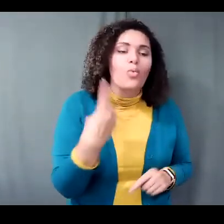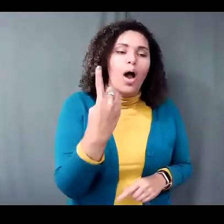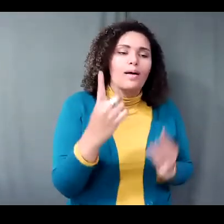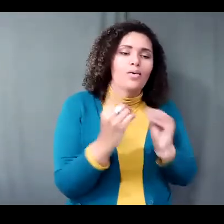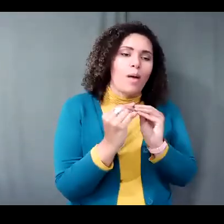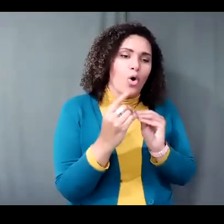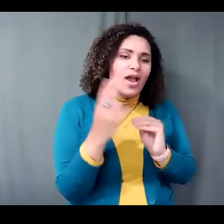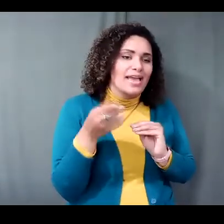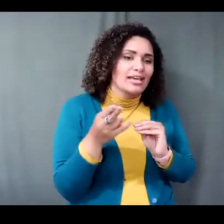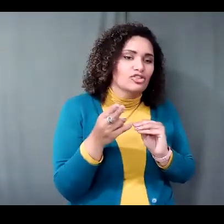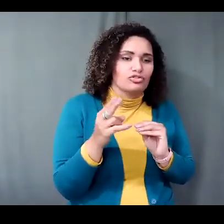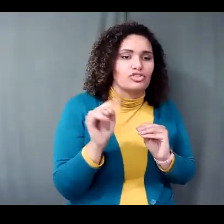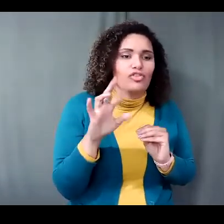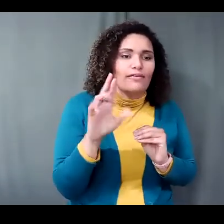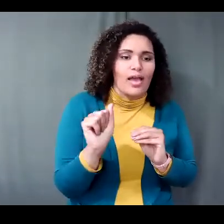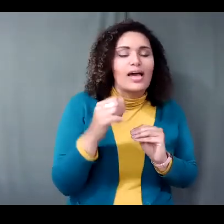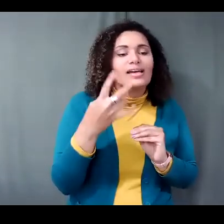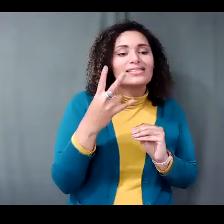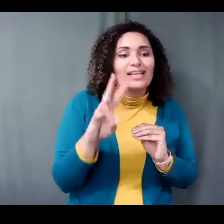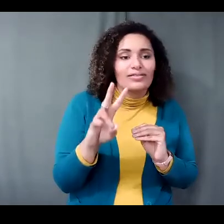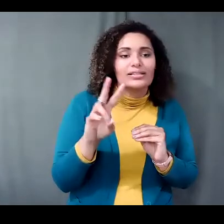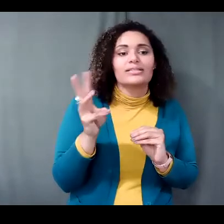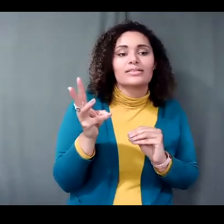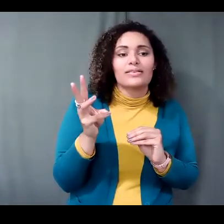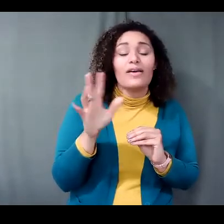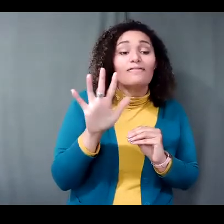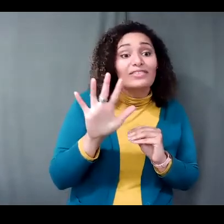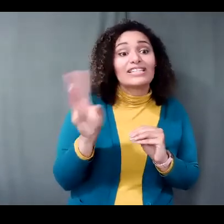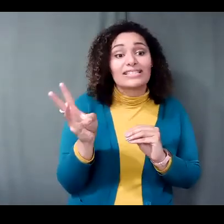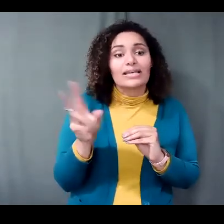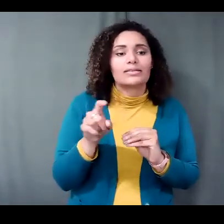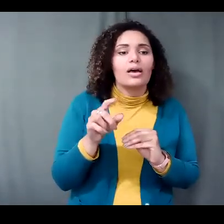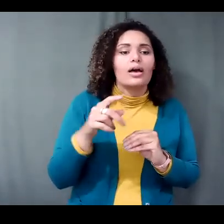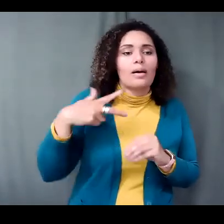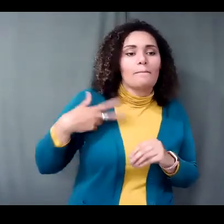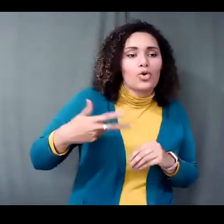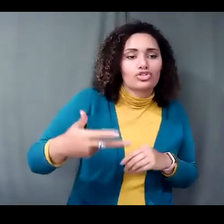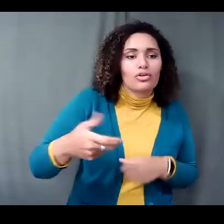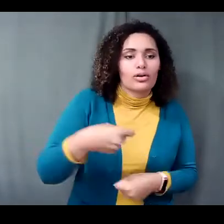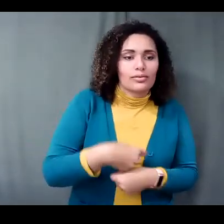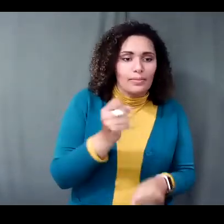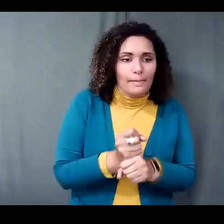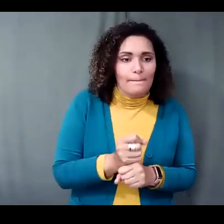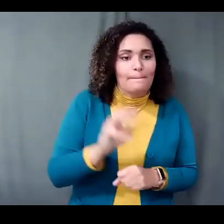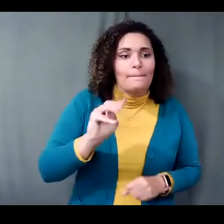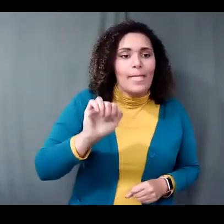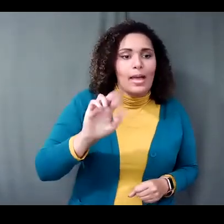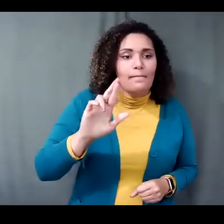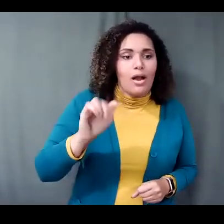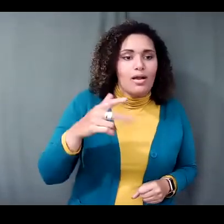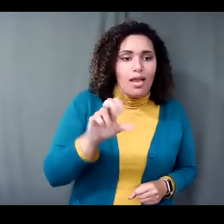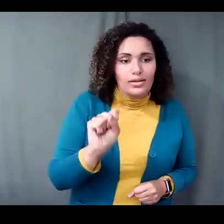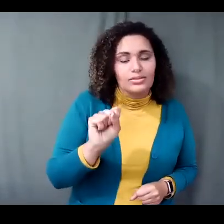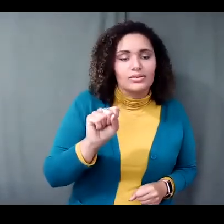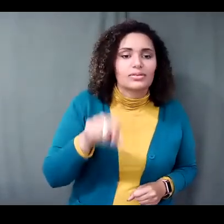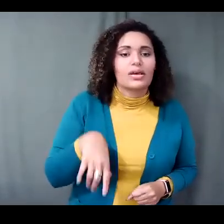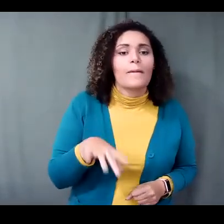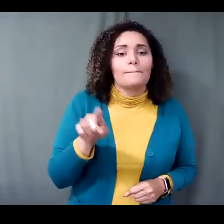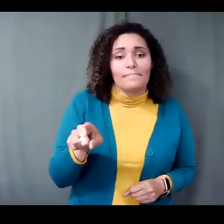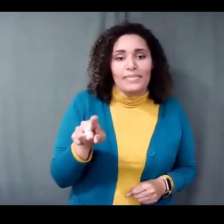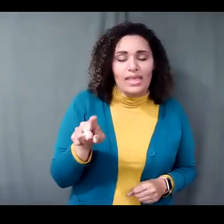is in 1756, Portugal created the Marquês de Pombal, who was the prime